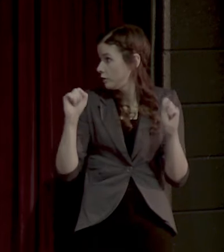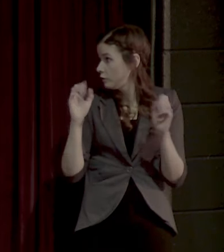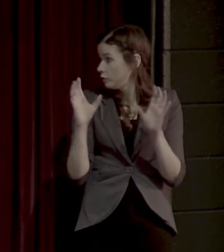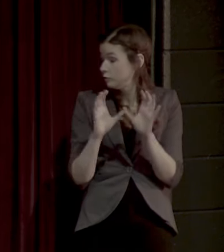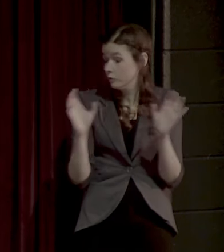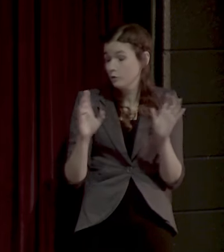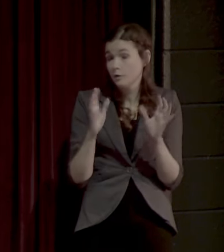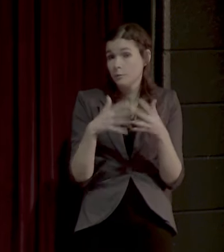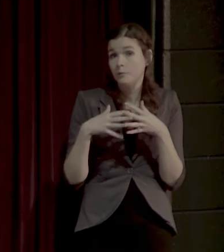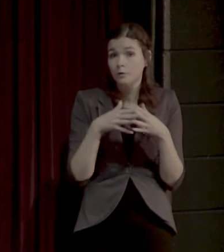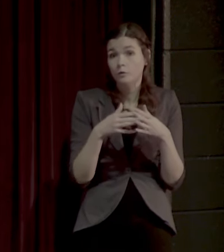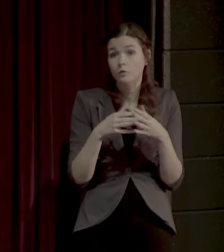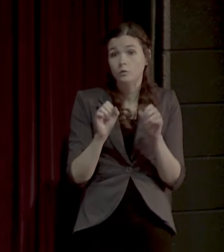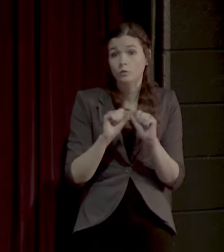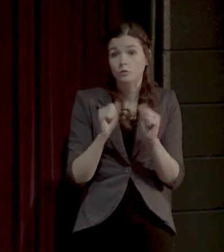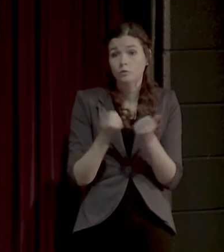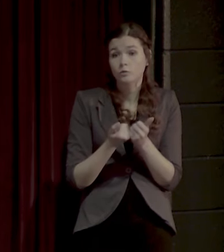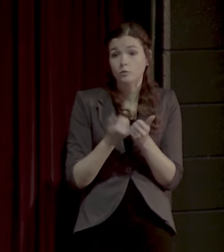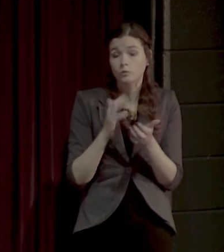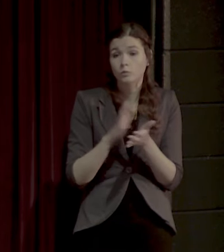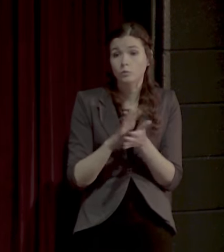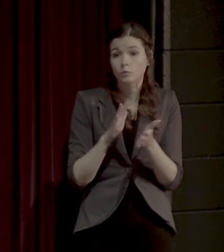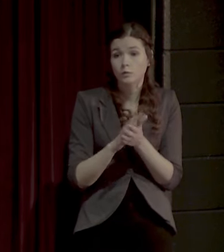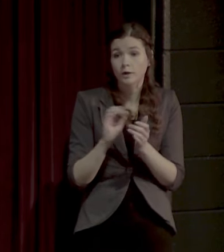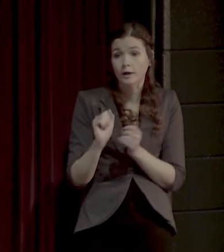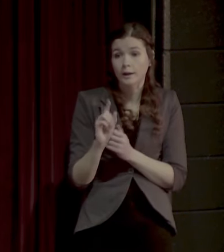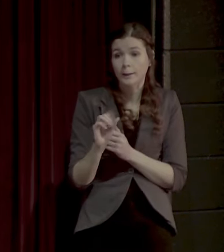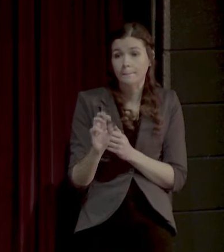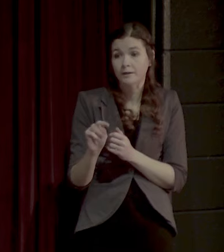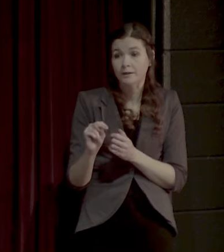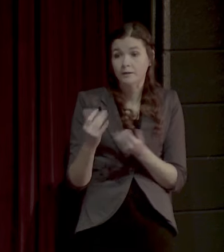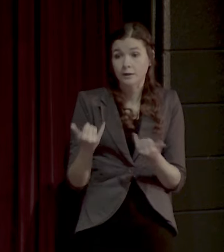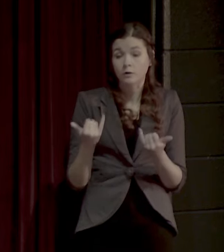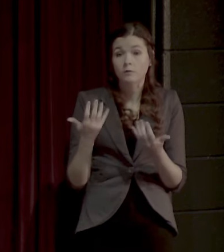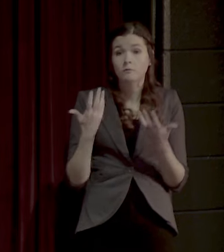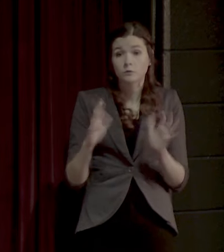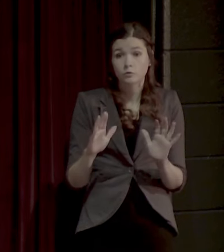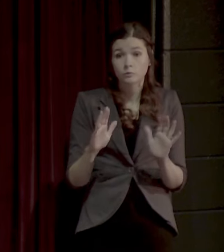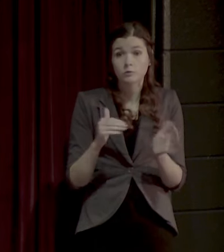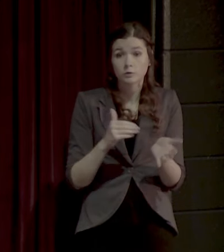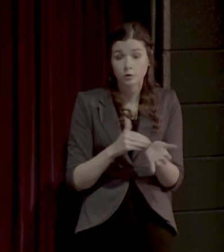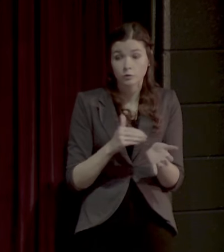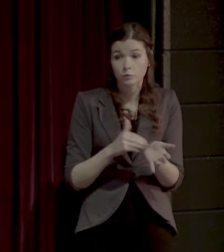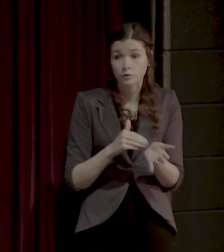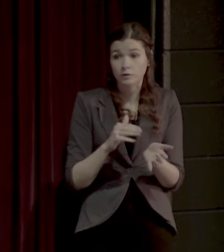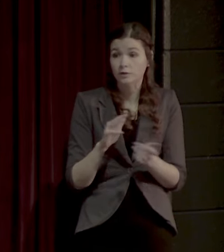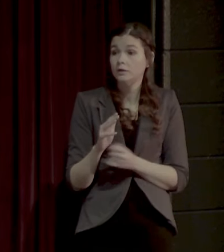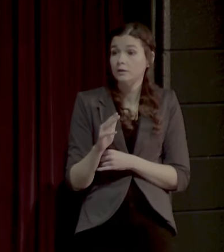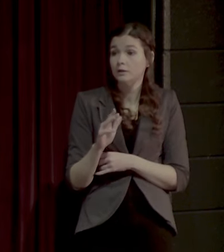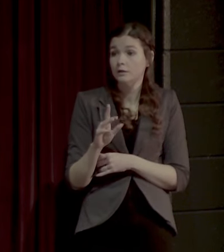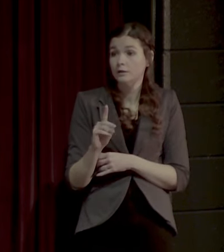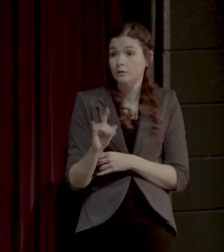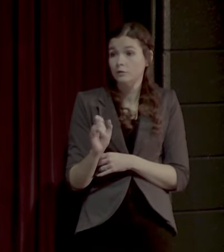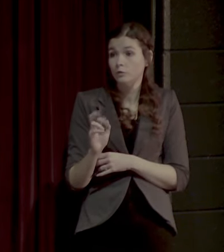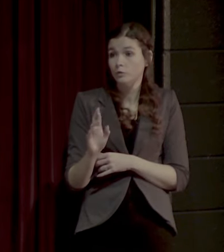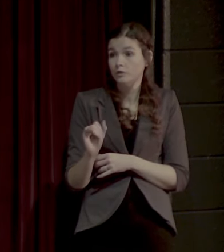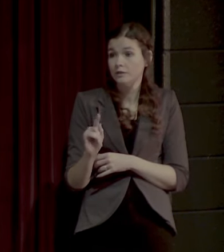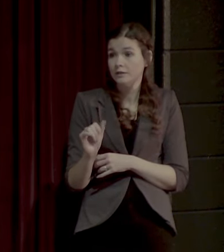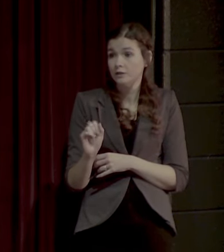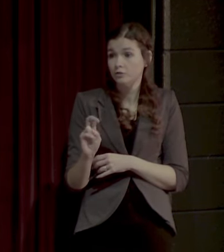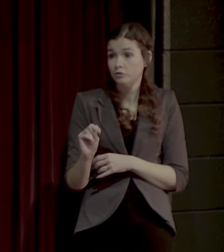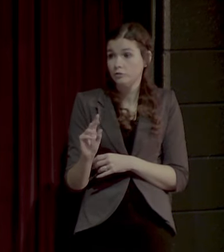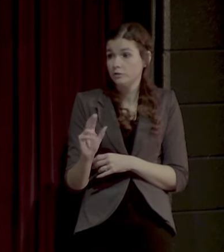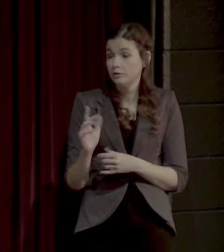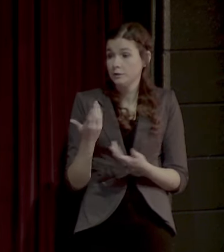with the American Association of School Administrators and is currently completing her doctoral dissertation through St. Mary's University in